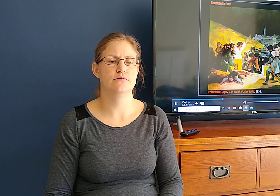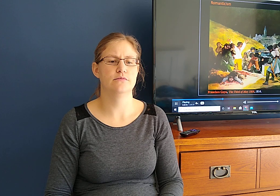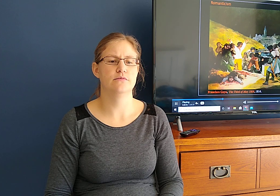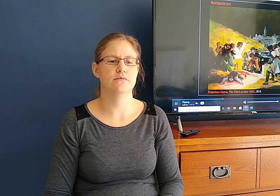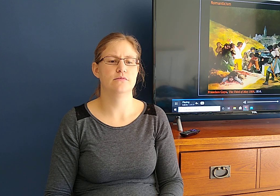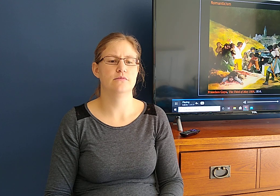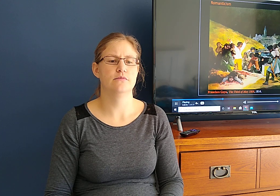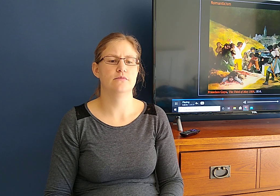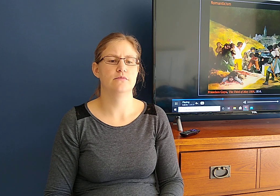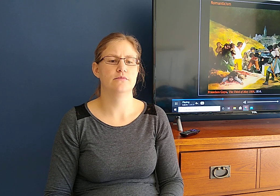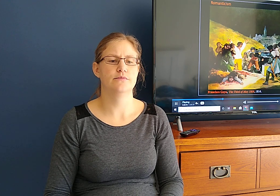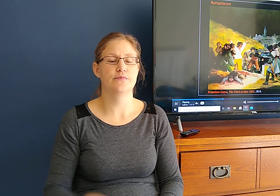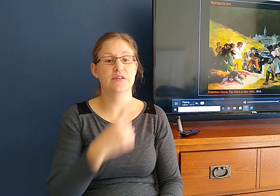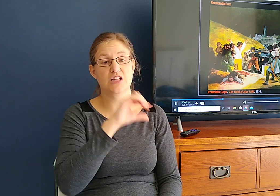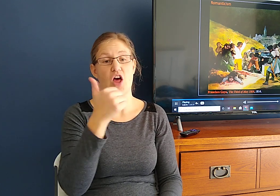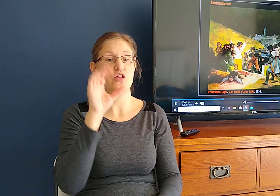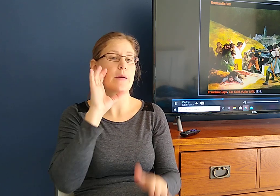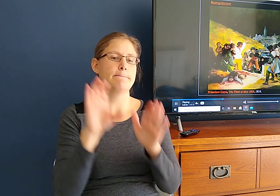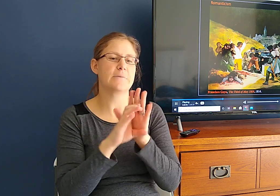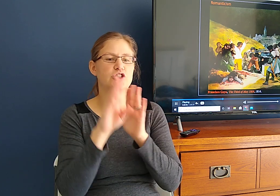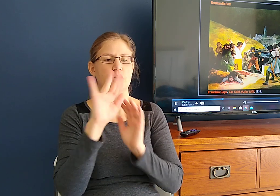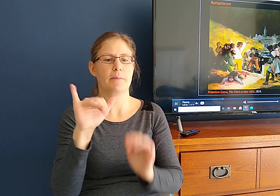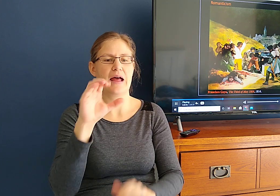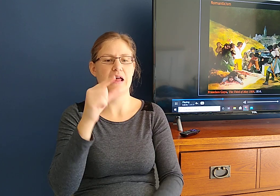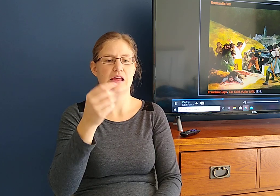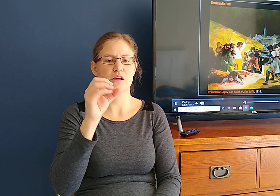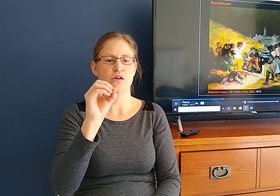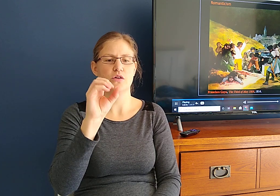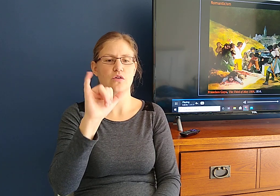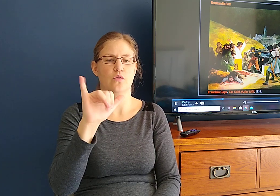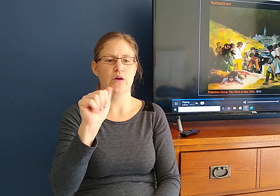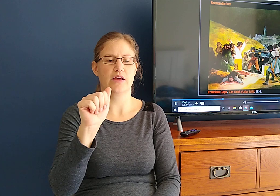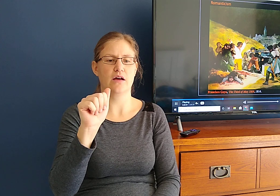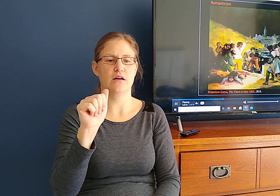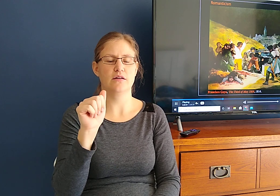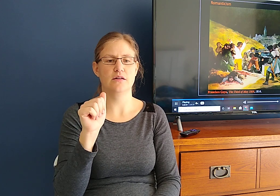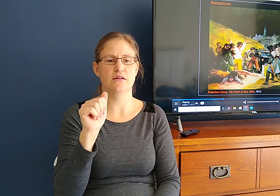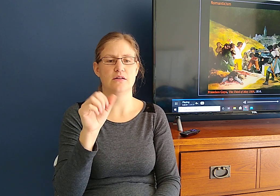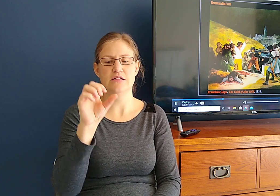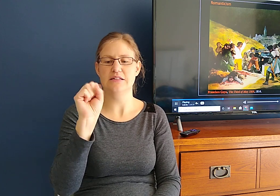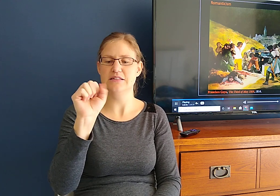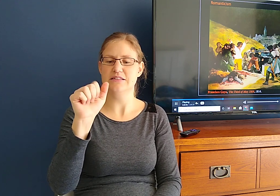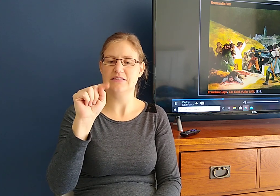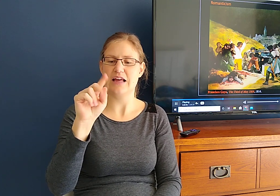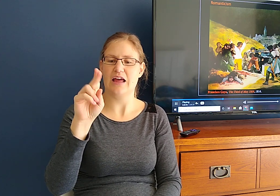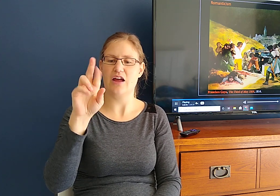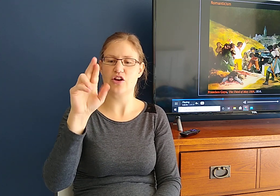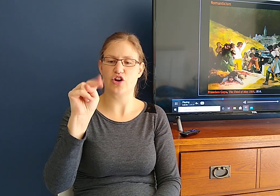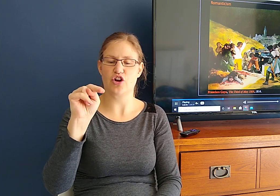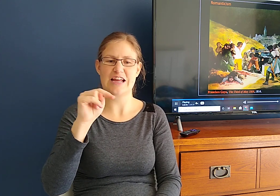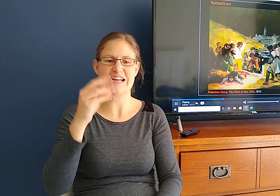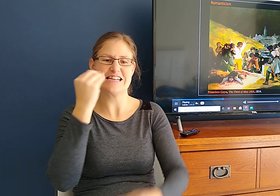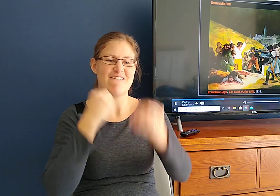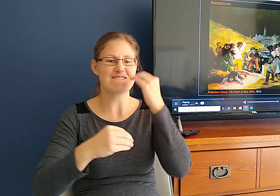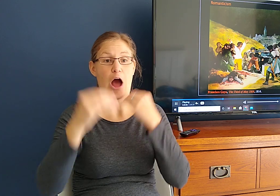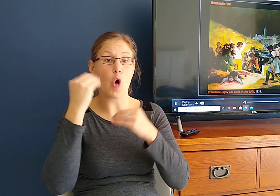This is another image by Goya, Saturn devouring his son. It is possibly the